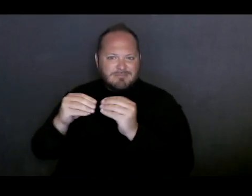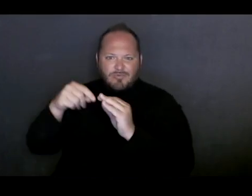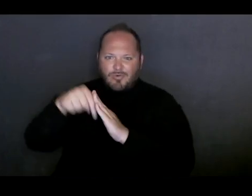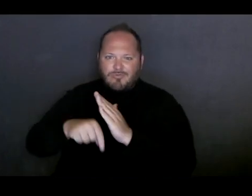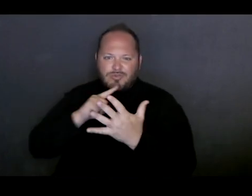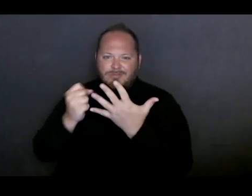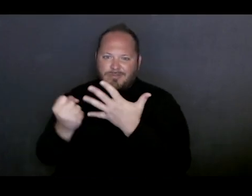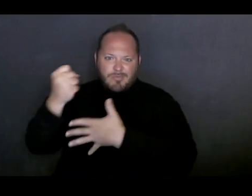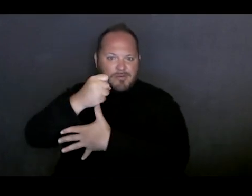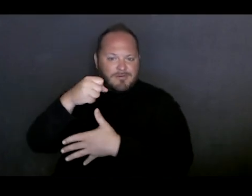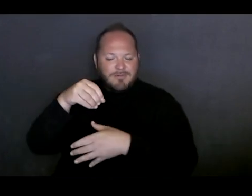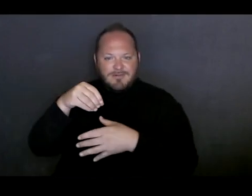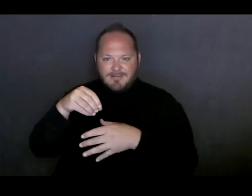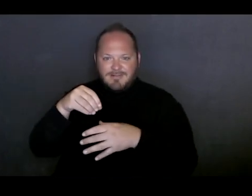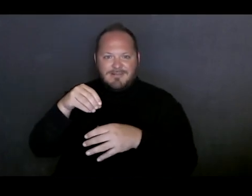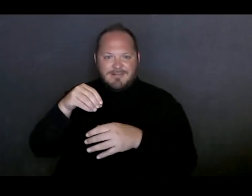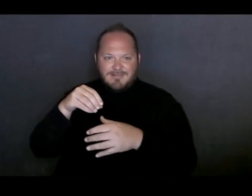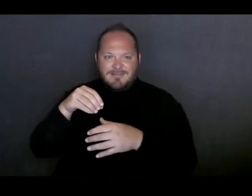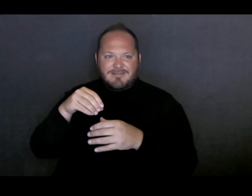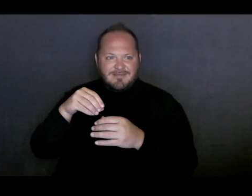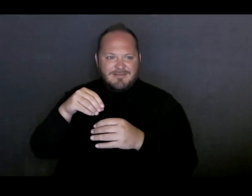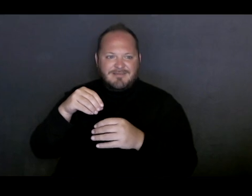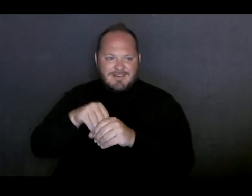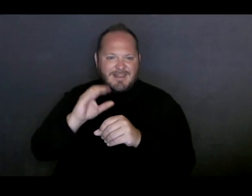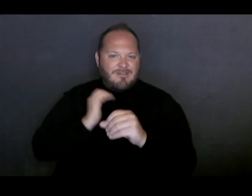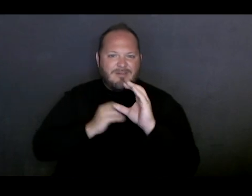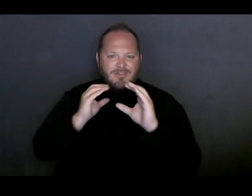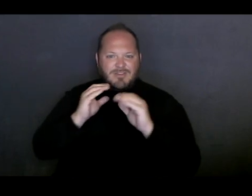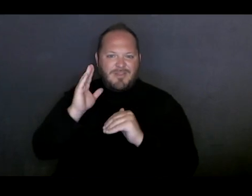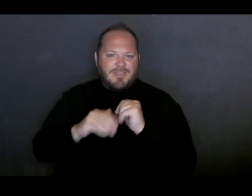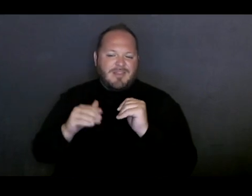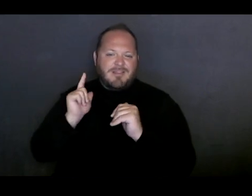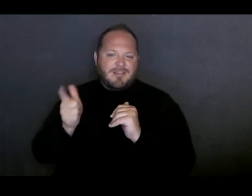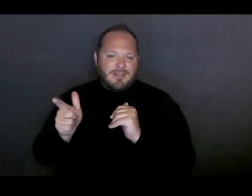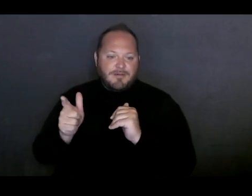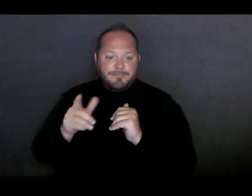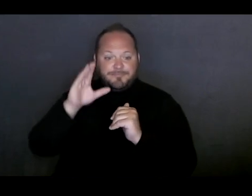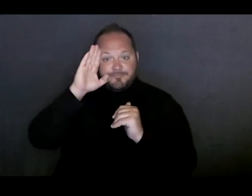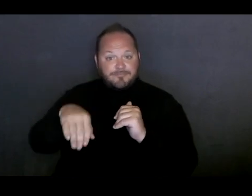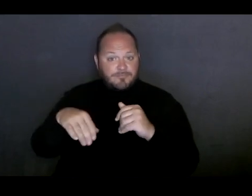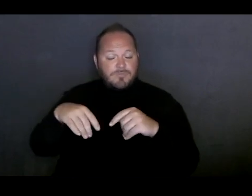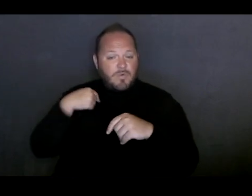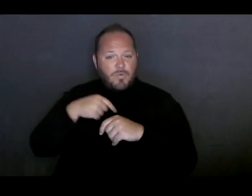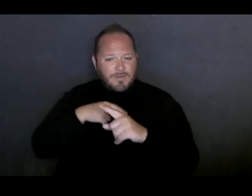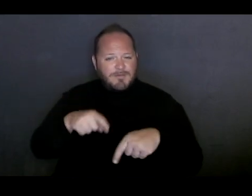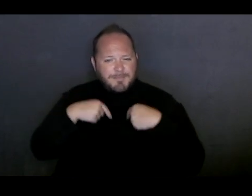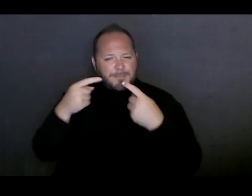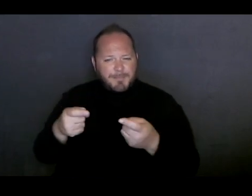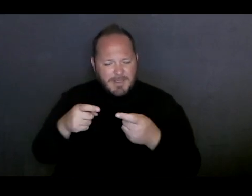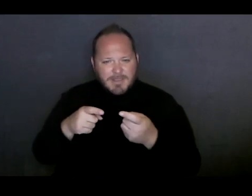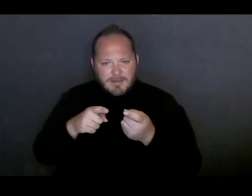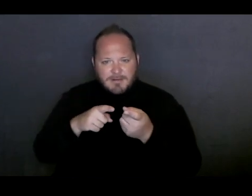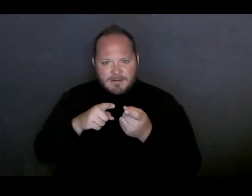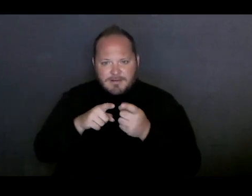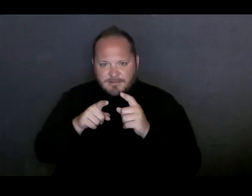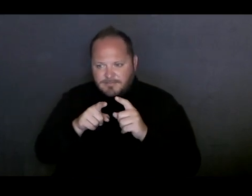an afterthought, which is, Hmm. as we've been following this over the last year and a half, as you mentioned in your presentation,